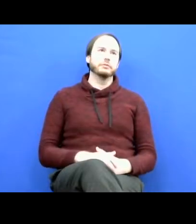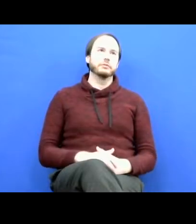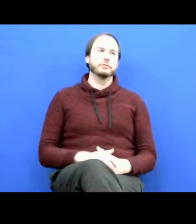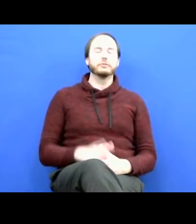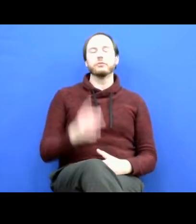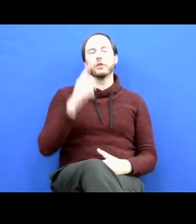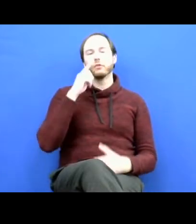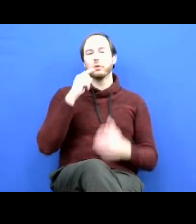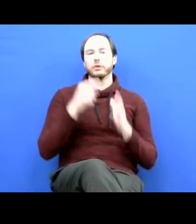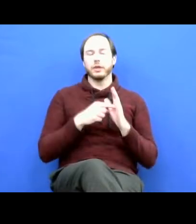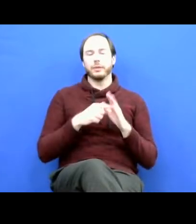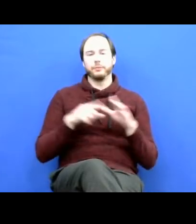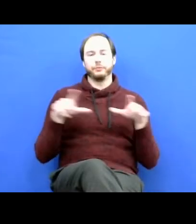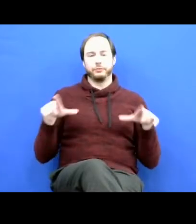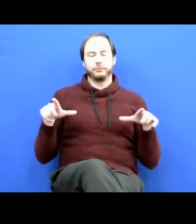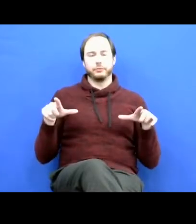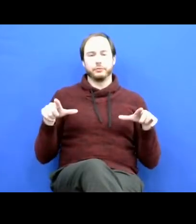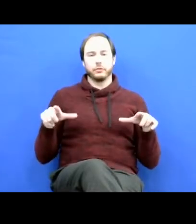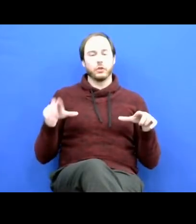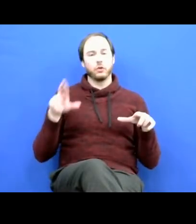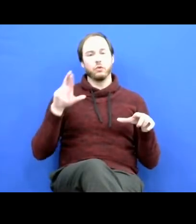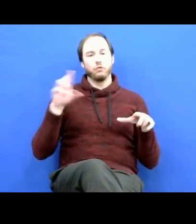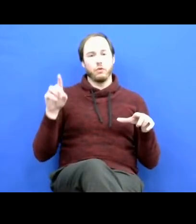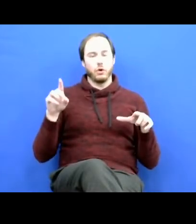If it's sloping back from the road,